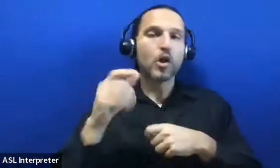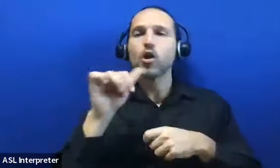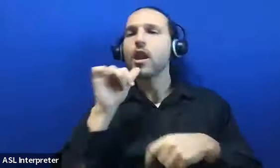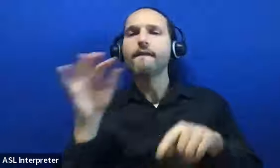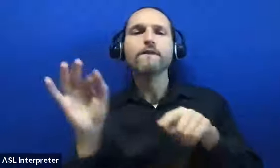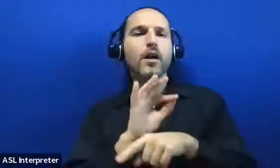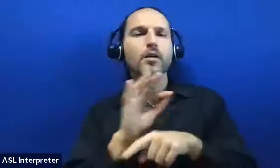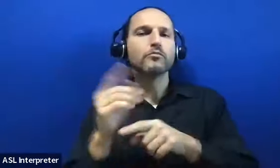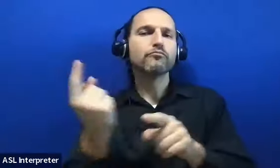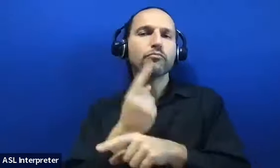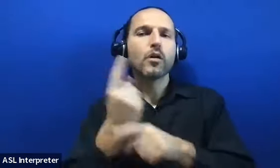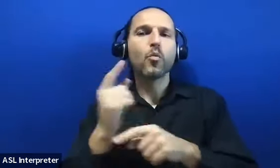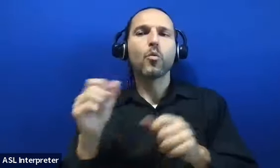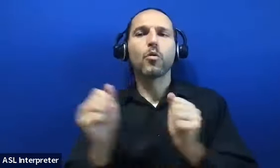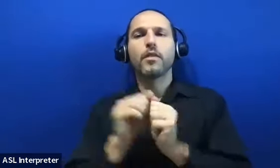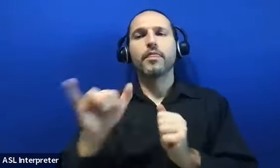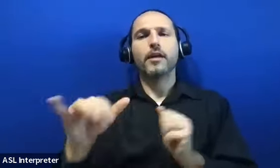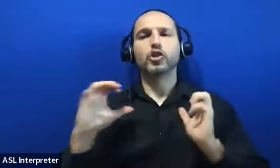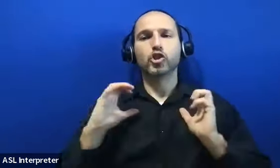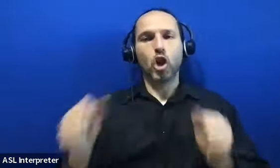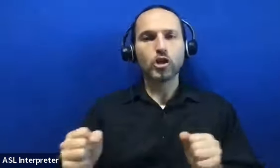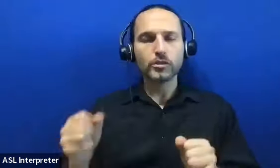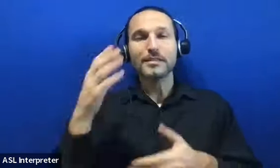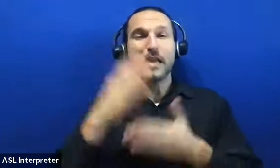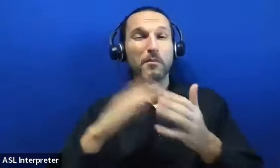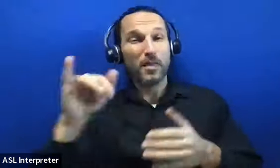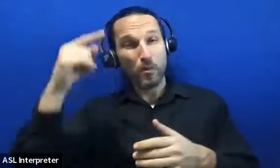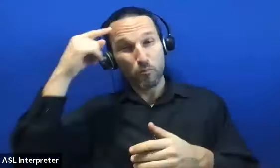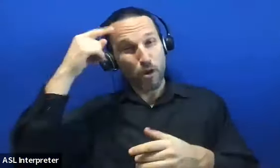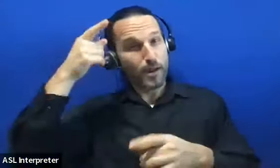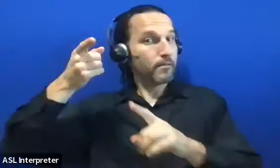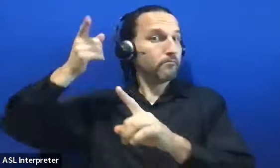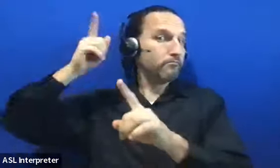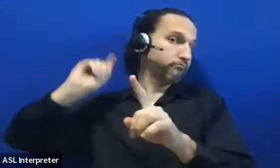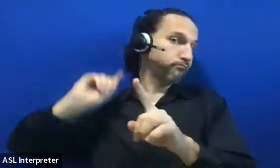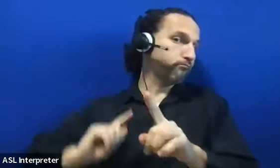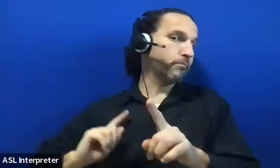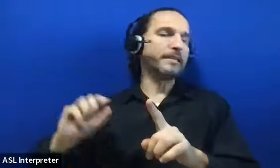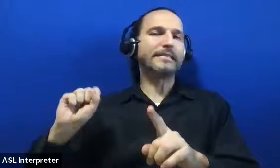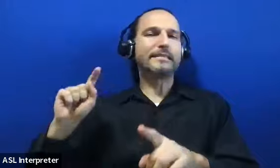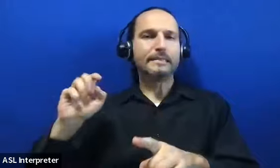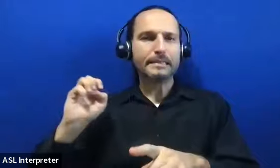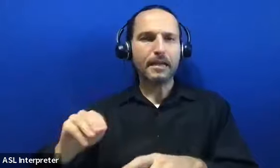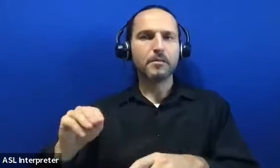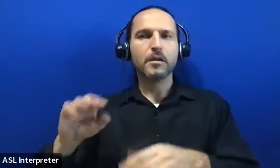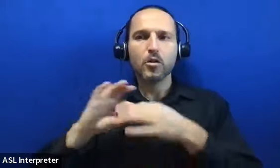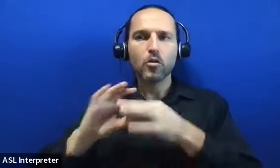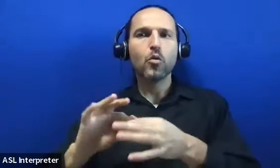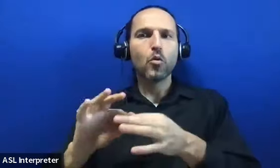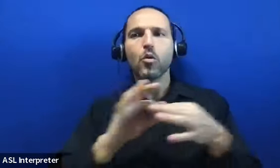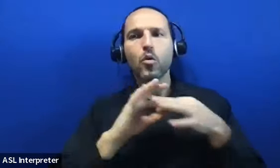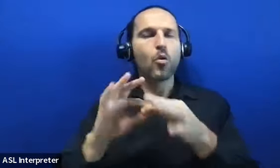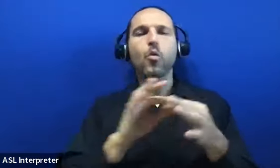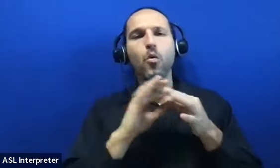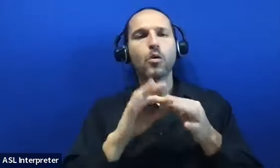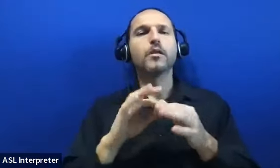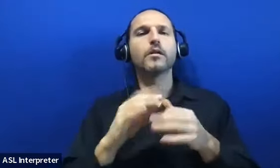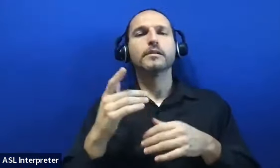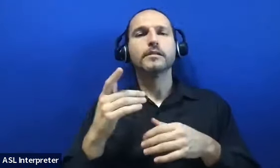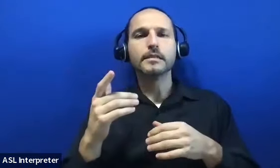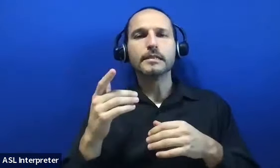functioning properly in charge. And parts of the brainstem are responsible for coordinating swallowing